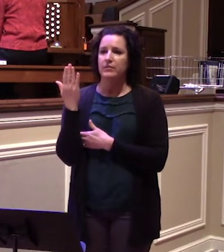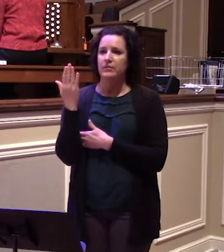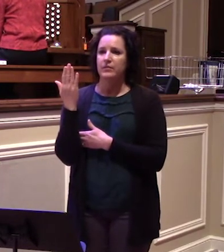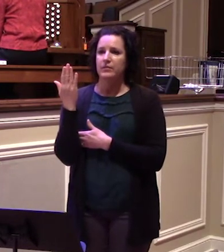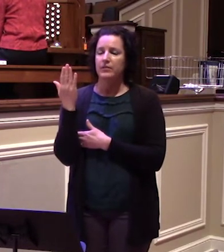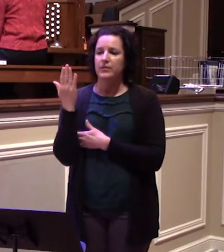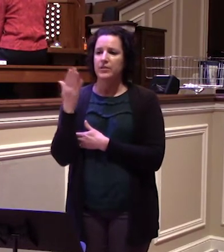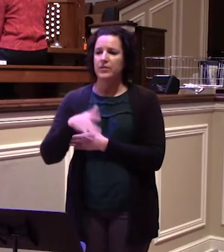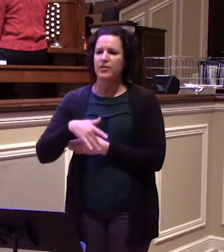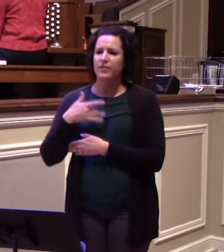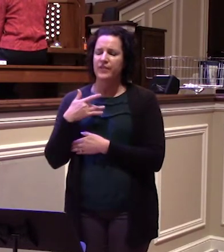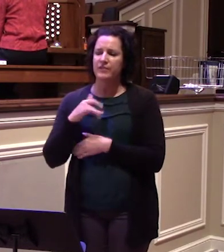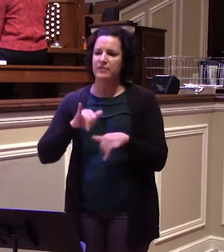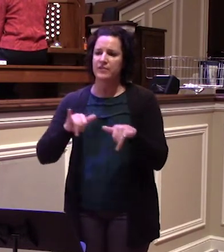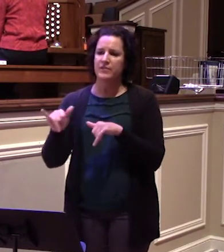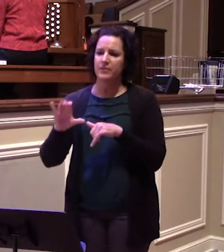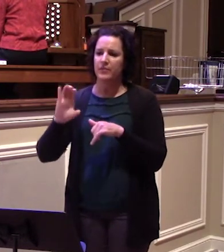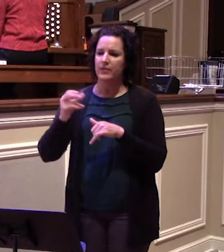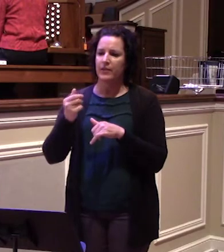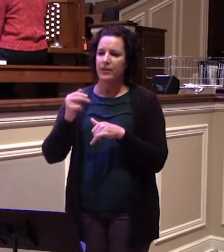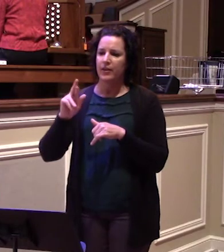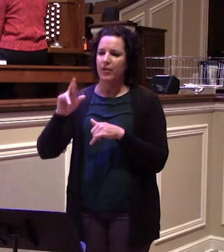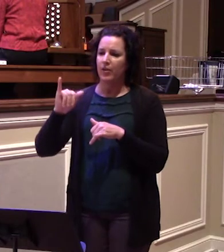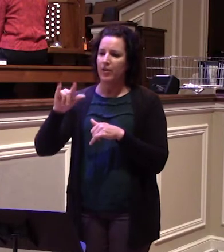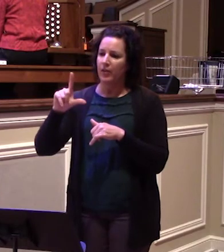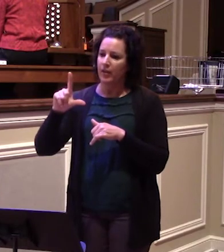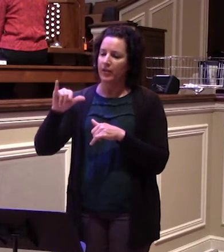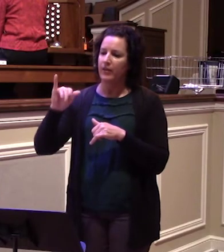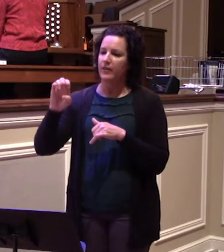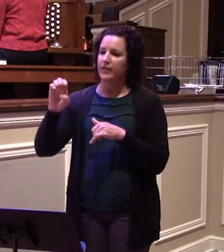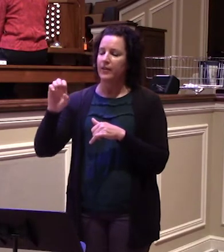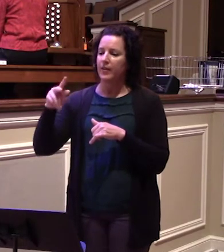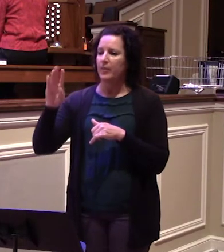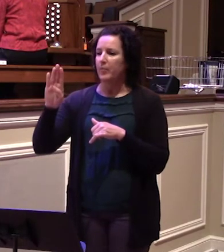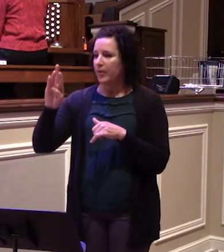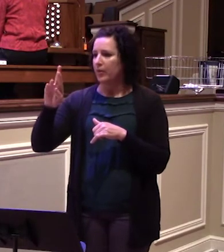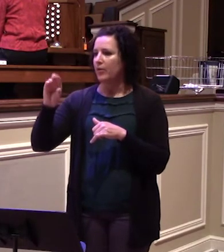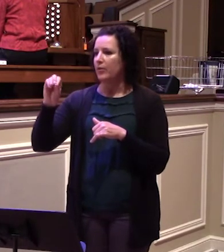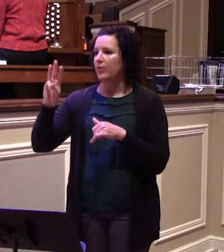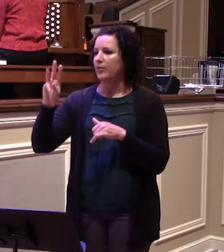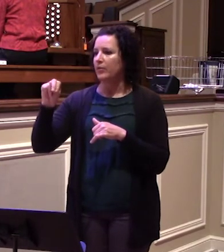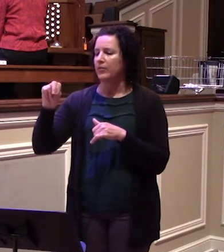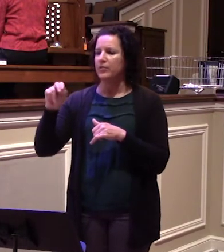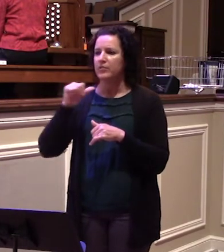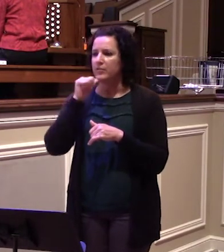who, like Charlie Brown, if you're honest, you've never really understood the Christmas story.